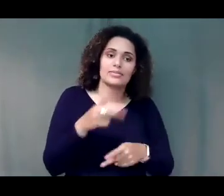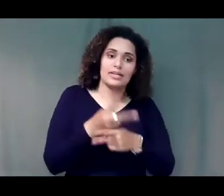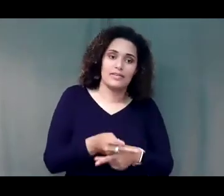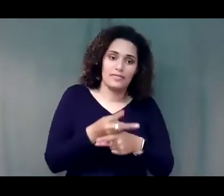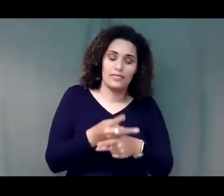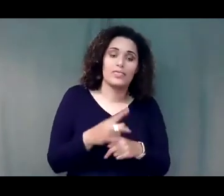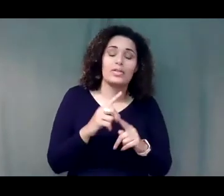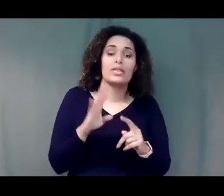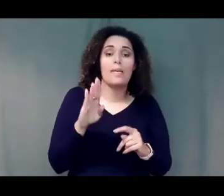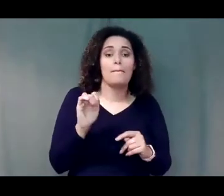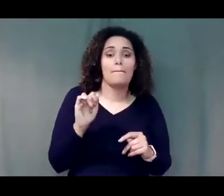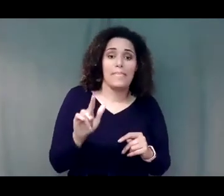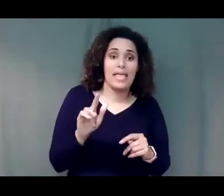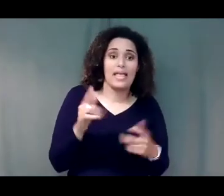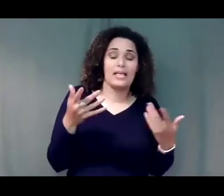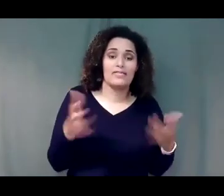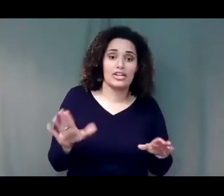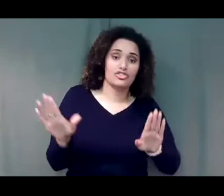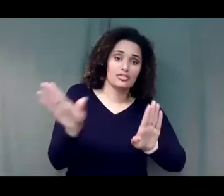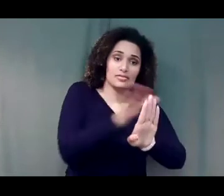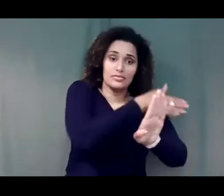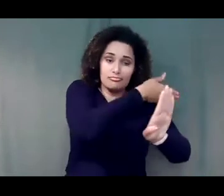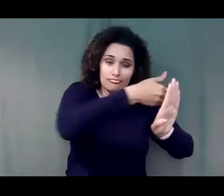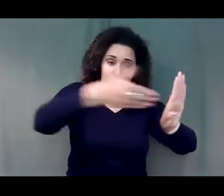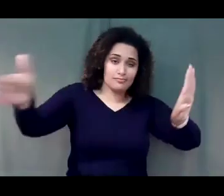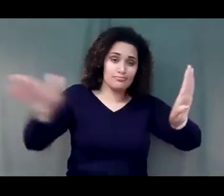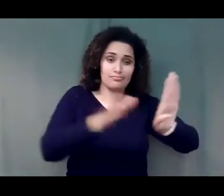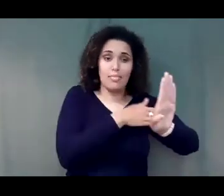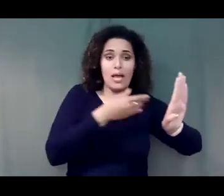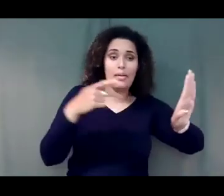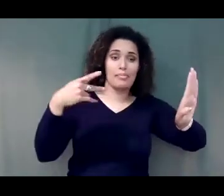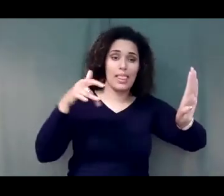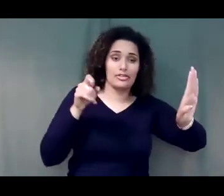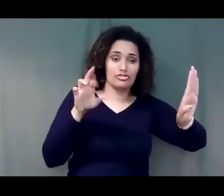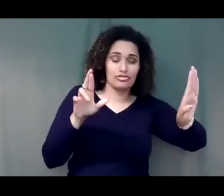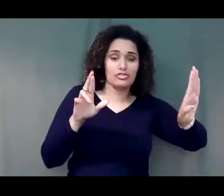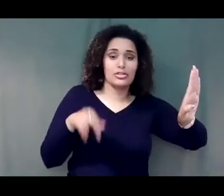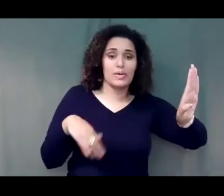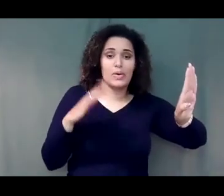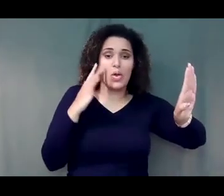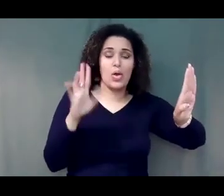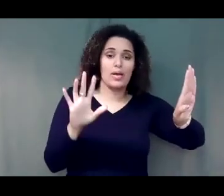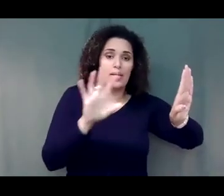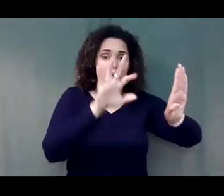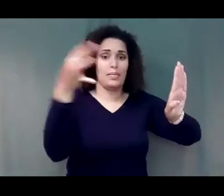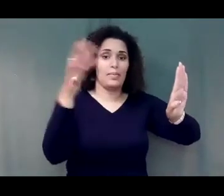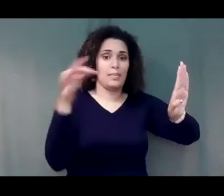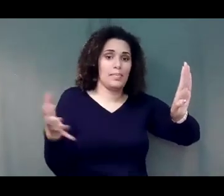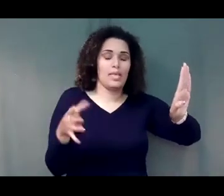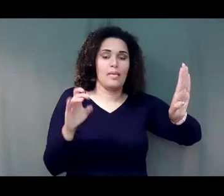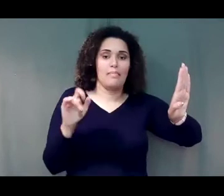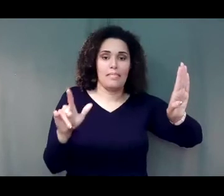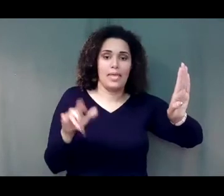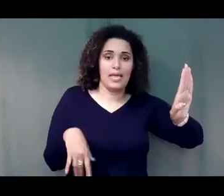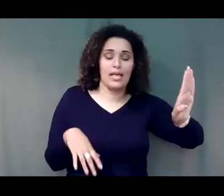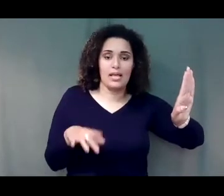the bale covered in plaster, like the bale itself, if you get the little loose hairs off of it, is very,